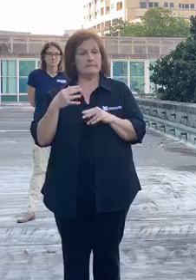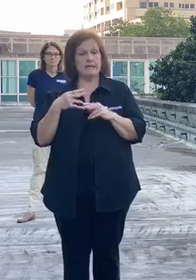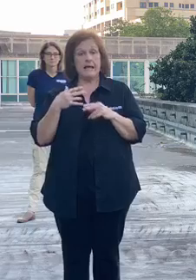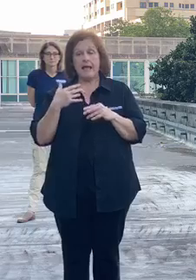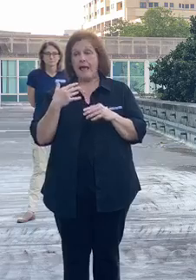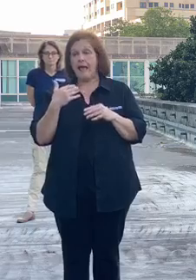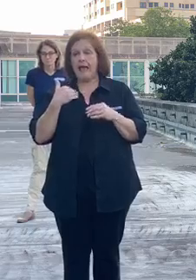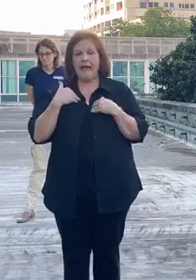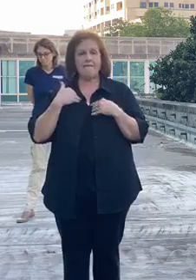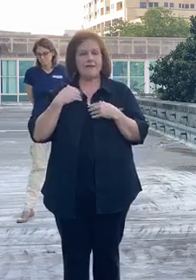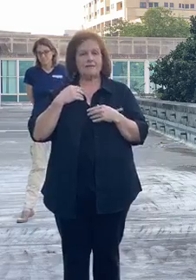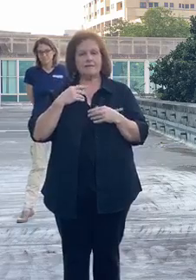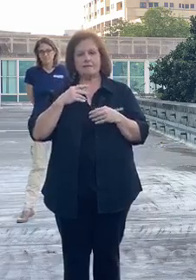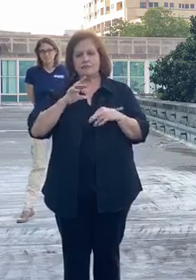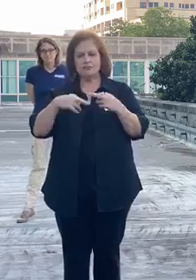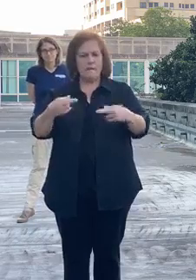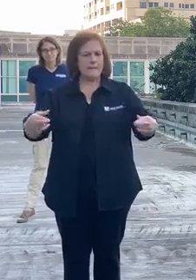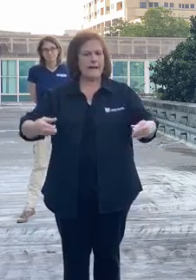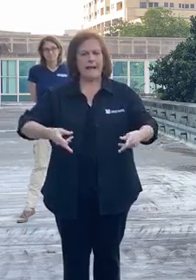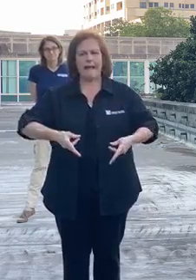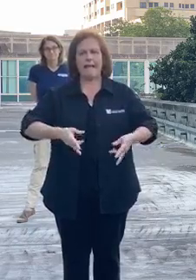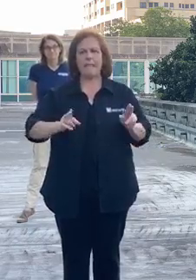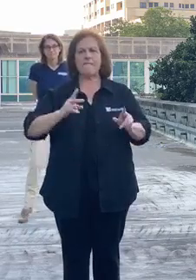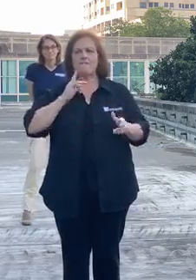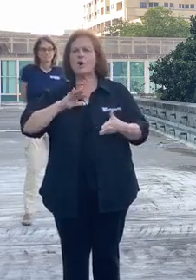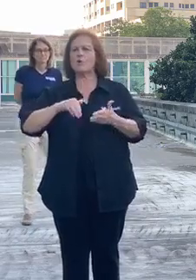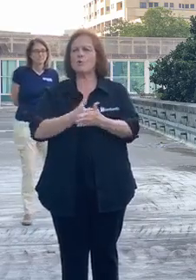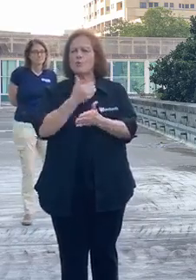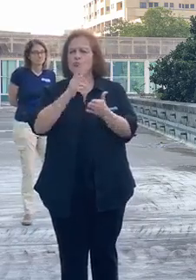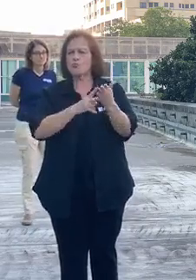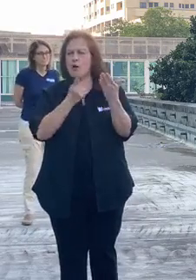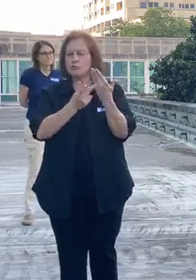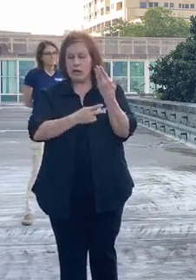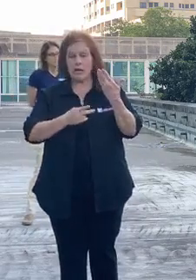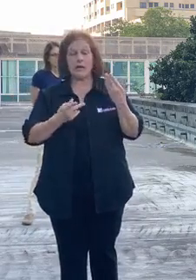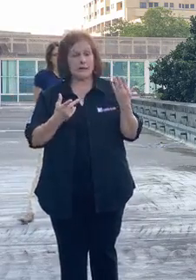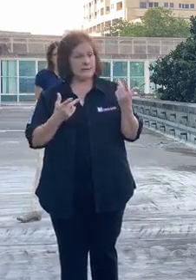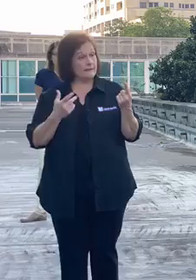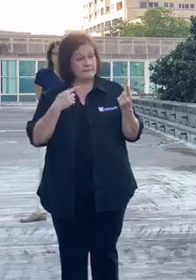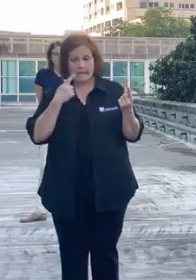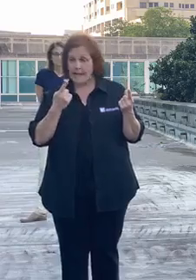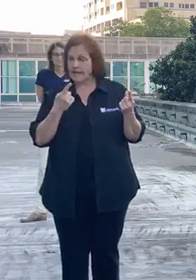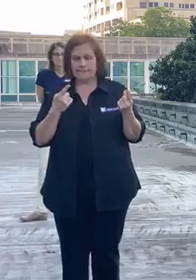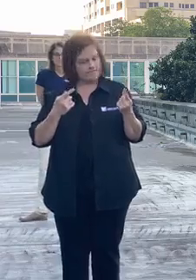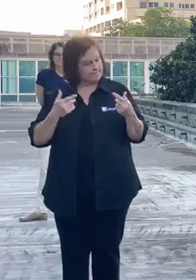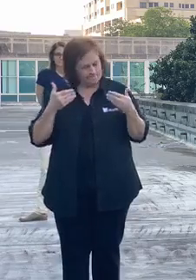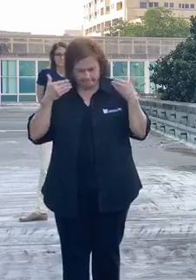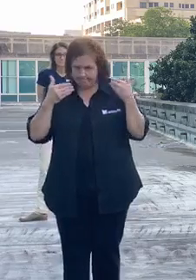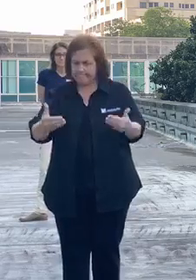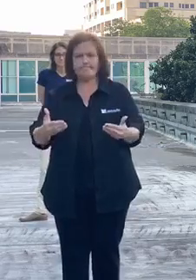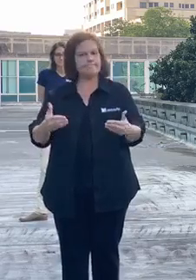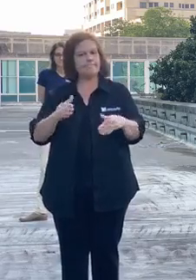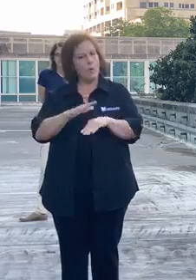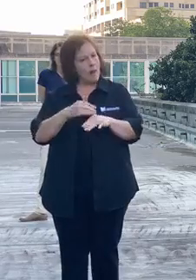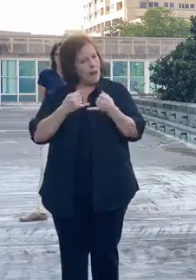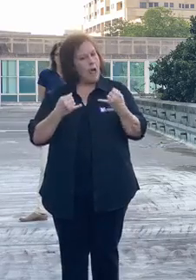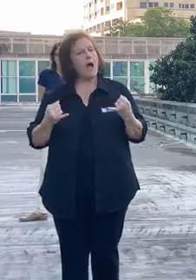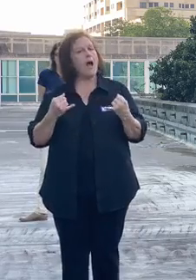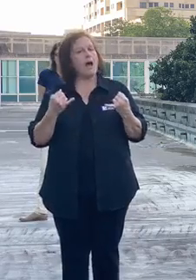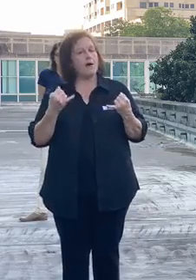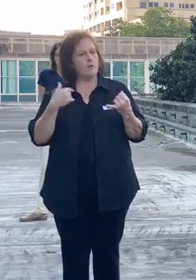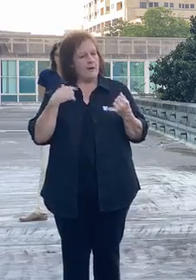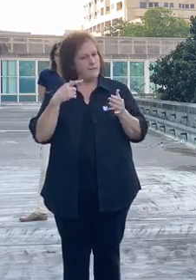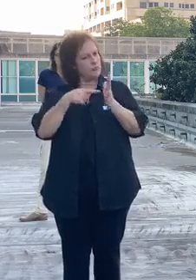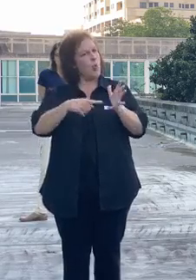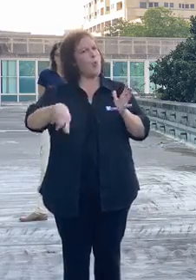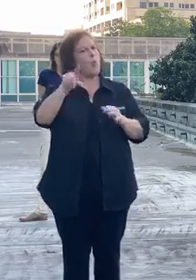groundbreakings and even some ribbon cuttings that have been piling up, and I said to them, look, let's do them virtually, because we need to show the people